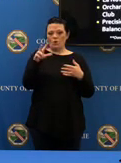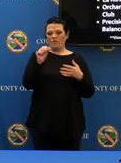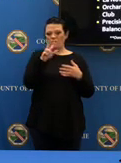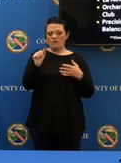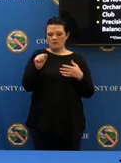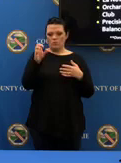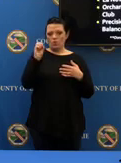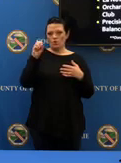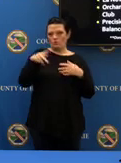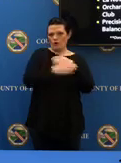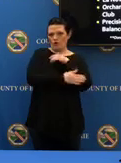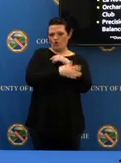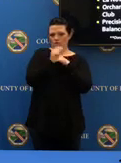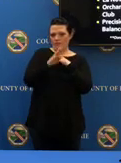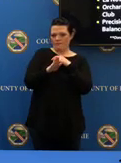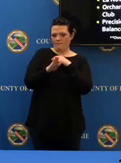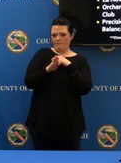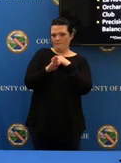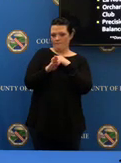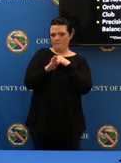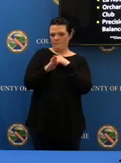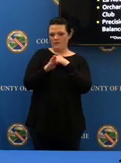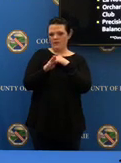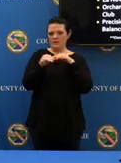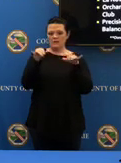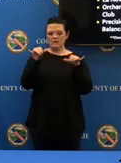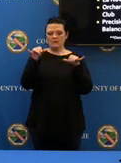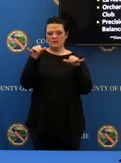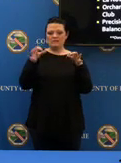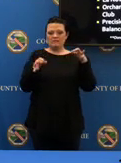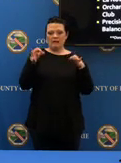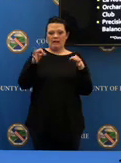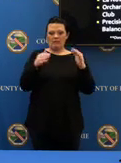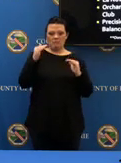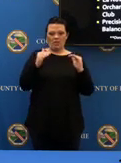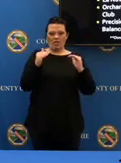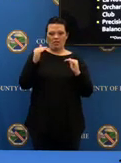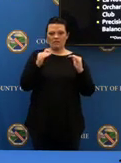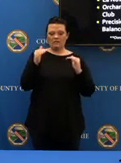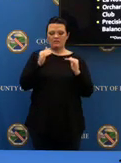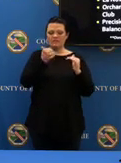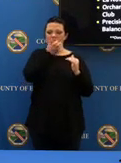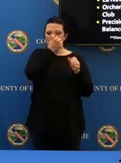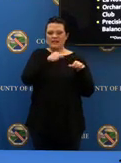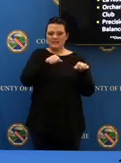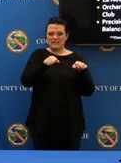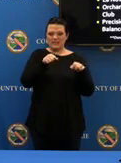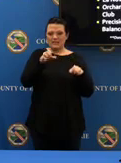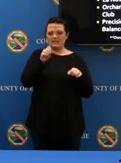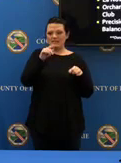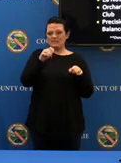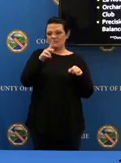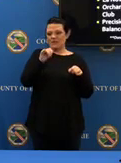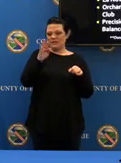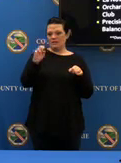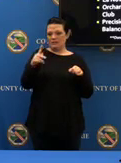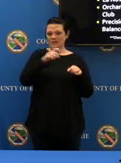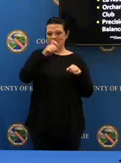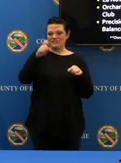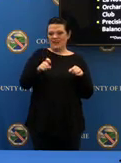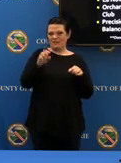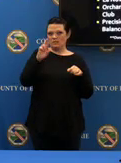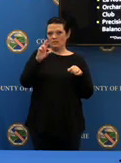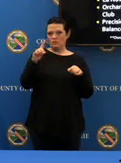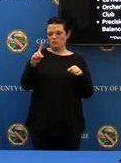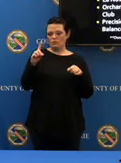Pizza, Orchard Park Country Club, Precision Scale and Balance, Spectrum Landscaping, Spinebeck, Texas